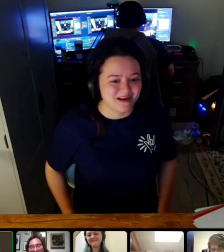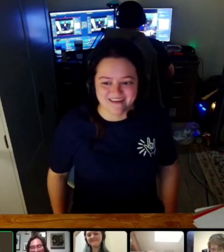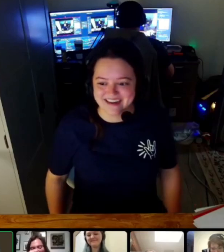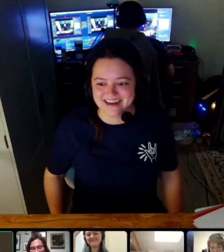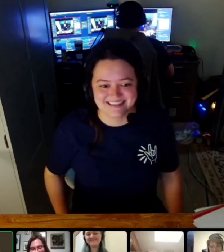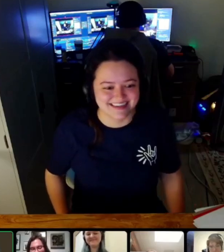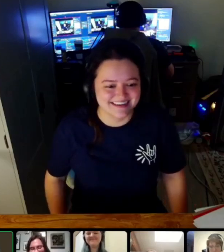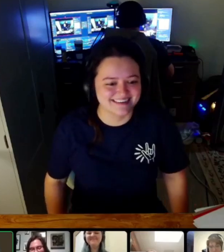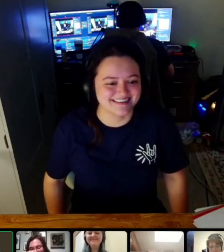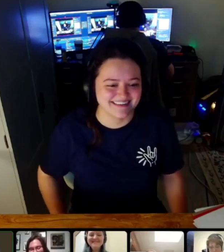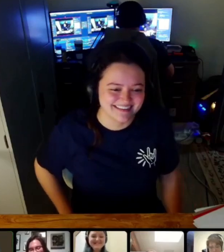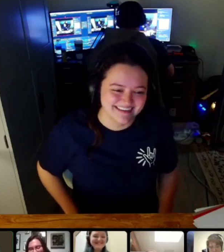I guess.